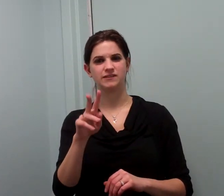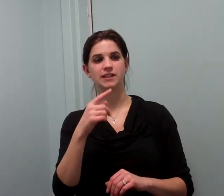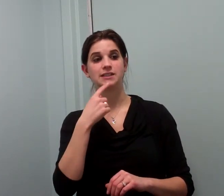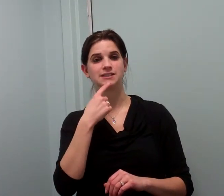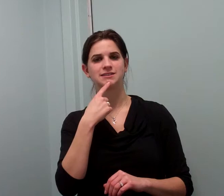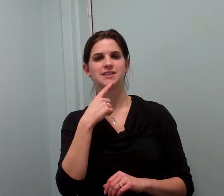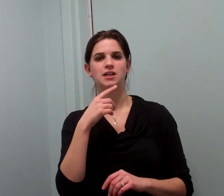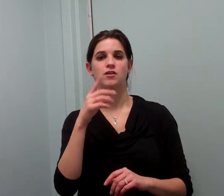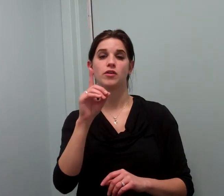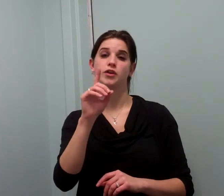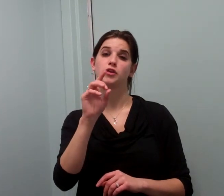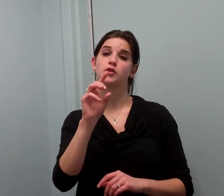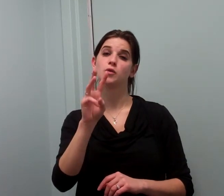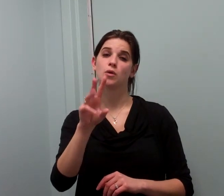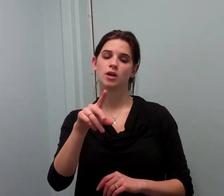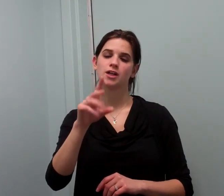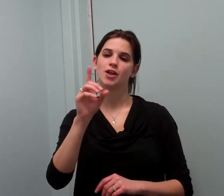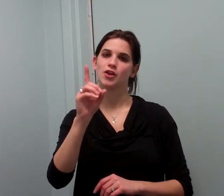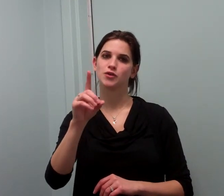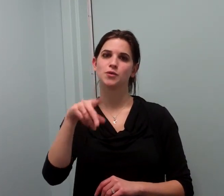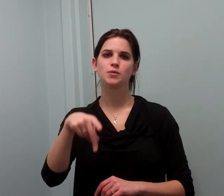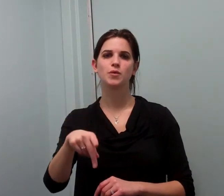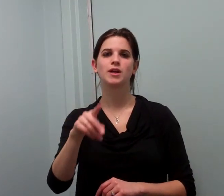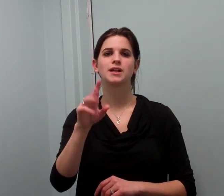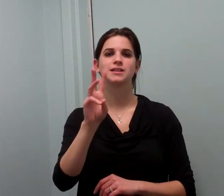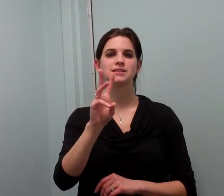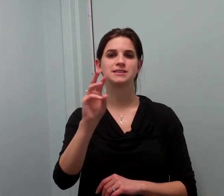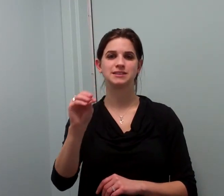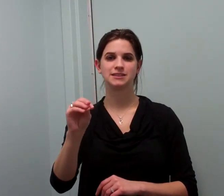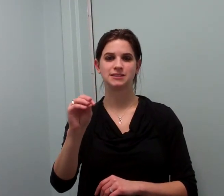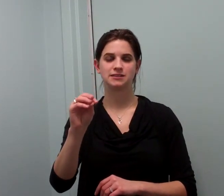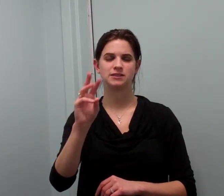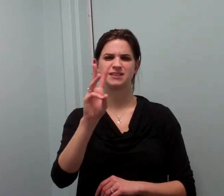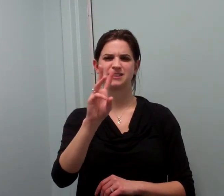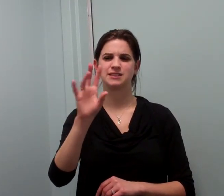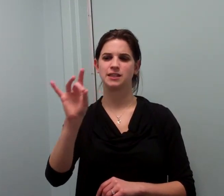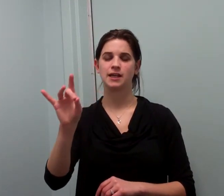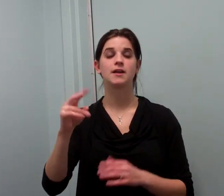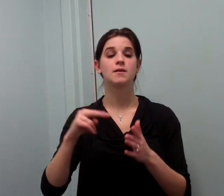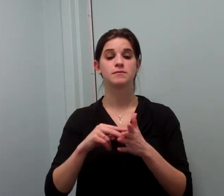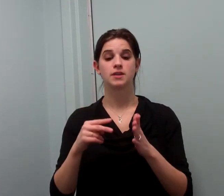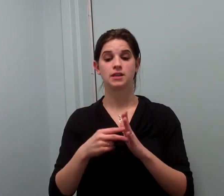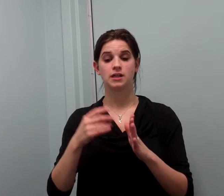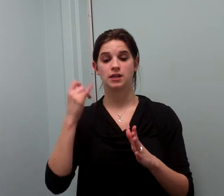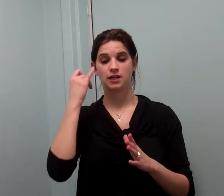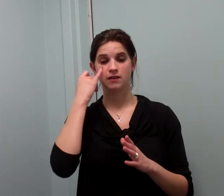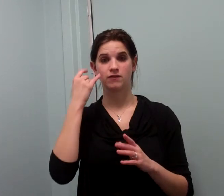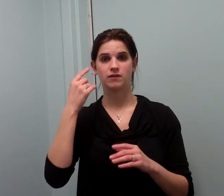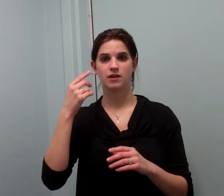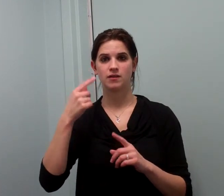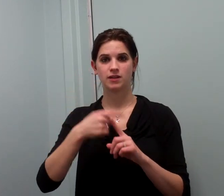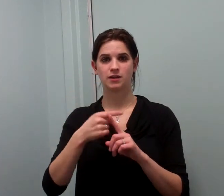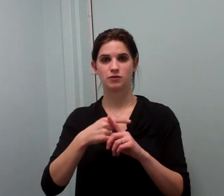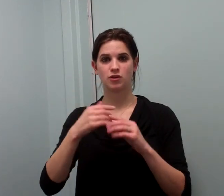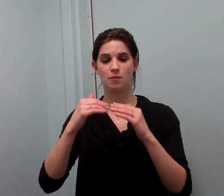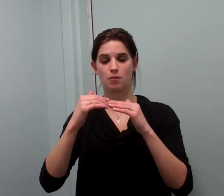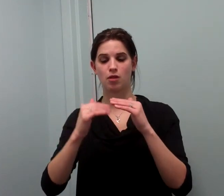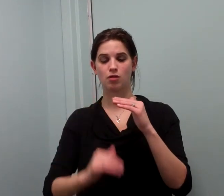That meant that if it got down to 48 degrees or 47 degrees or whatever last night, and I went tiptoeing through